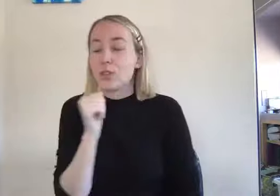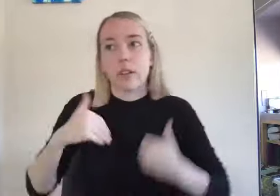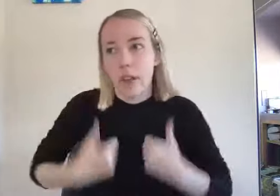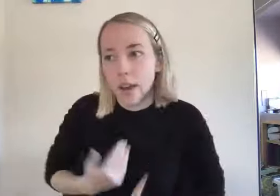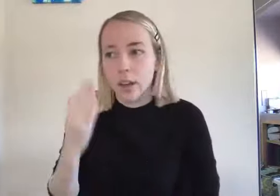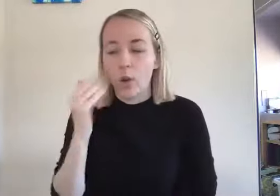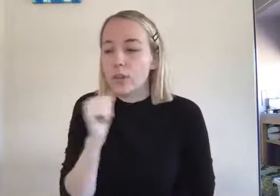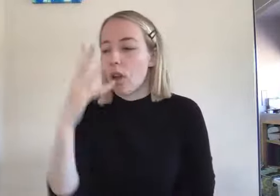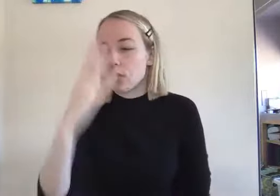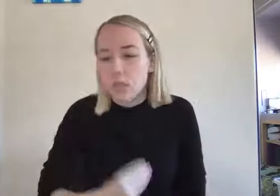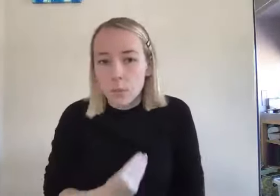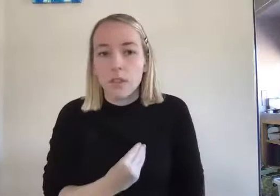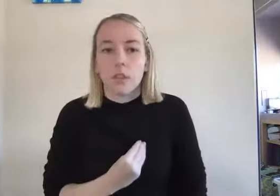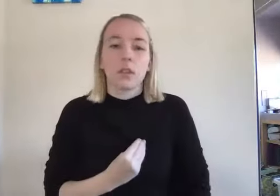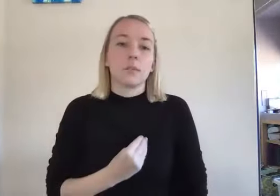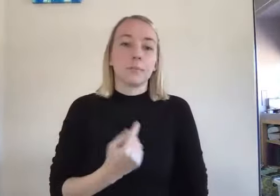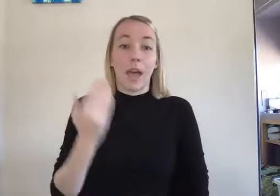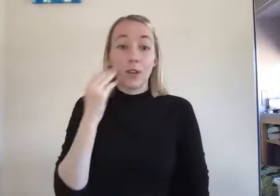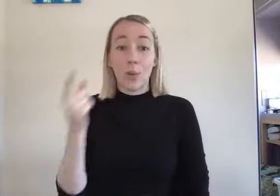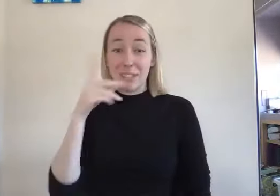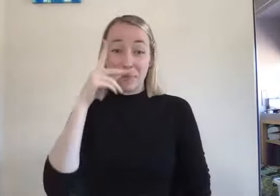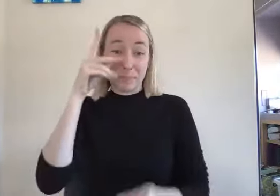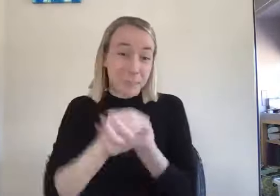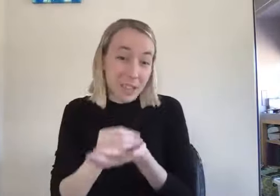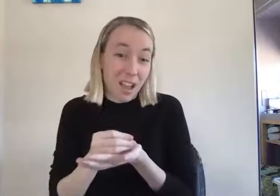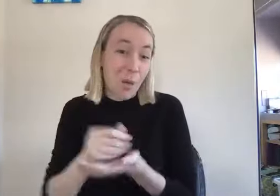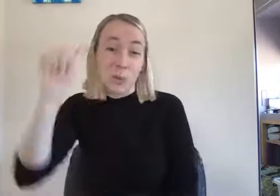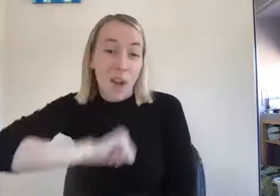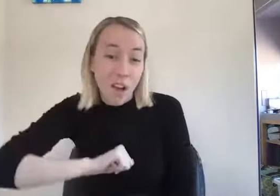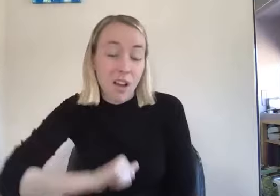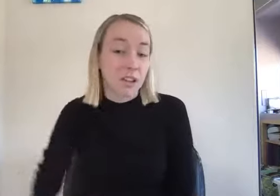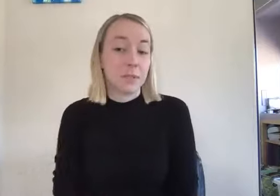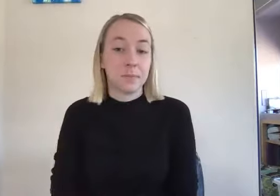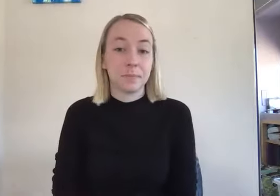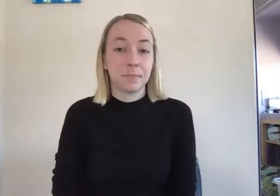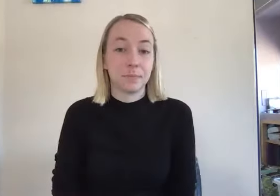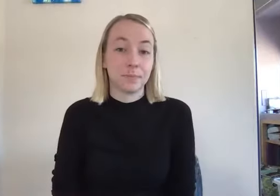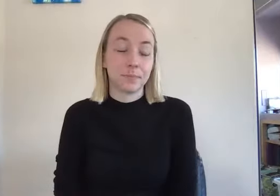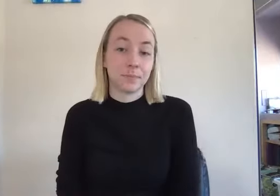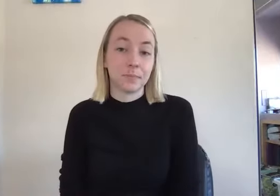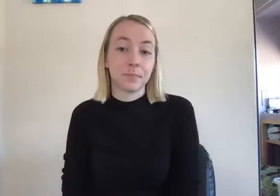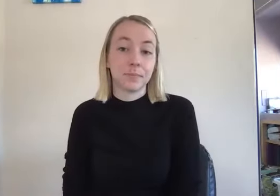fallen asleep. I know that he is passed out. And so